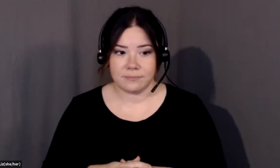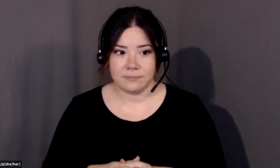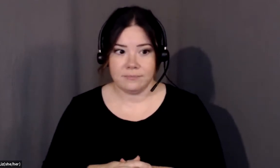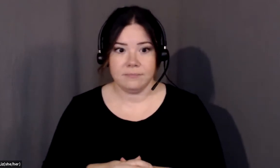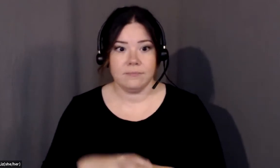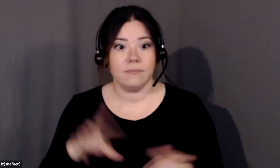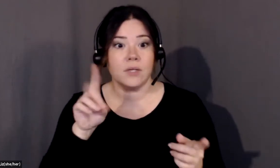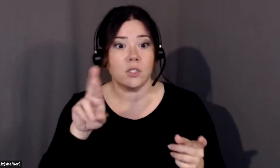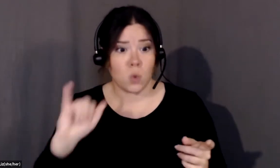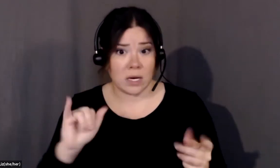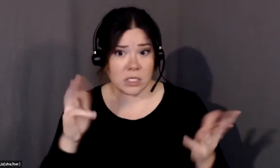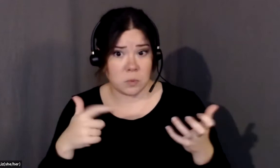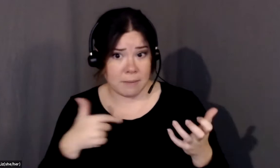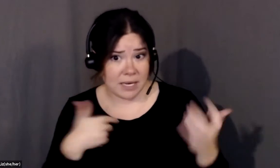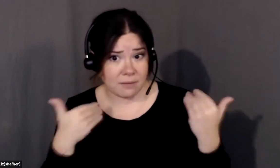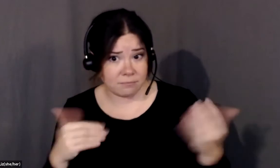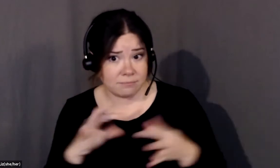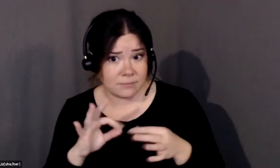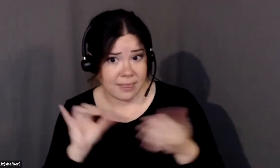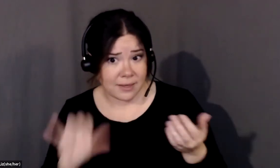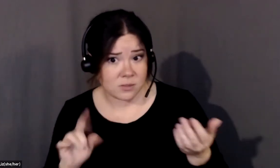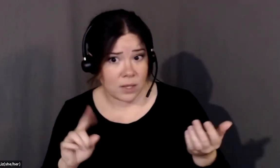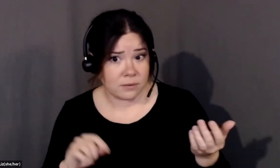Dory, did you want me to do this one?